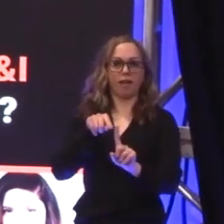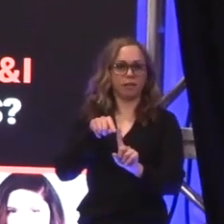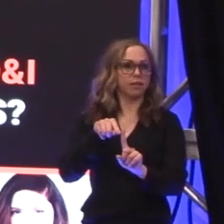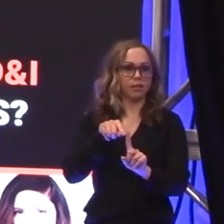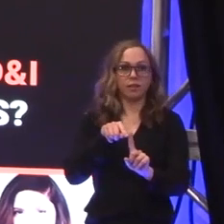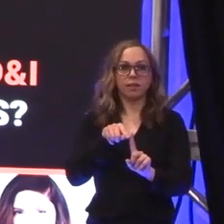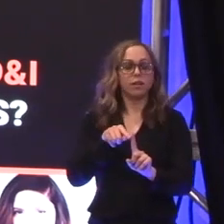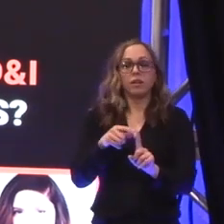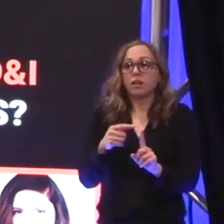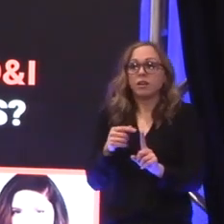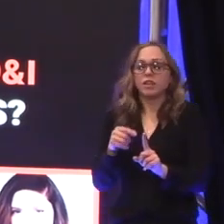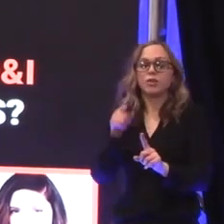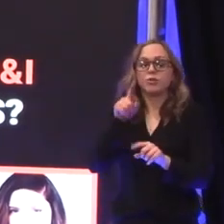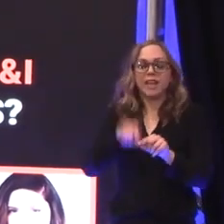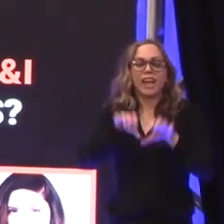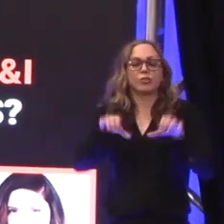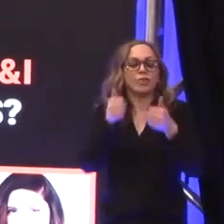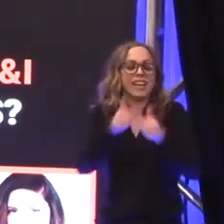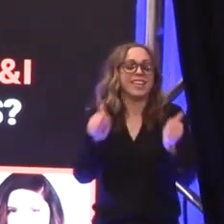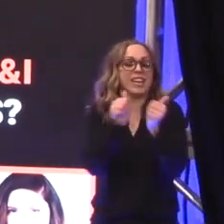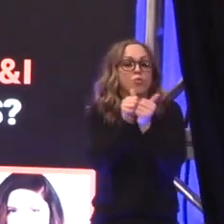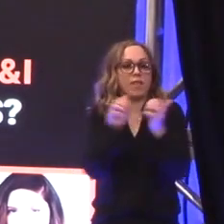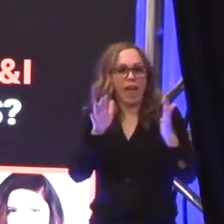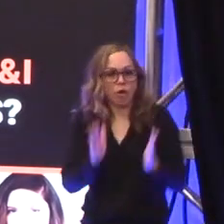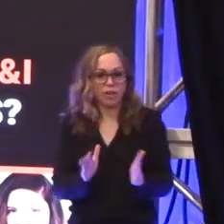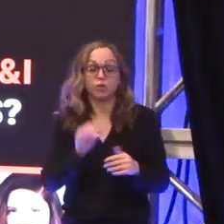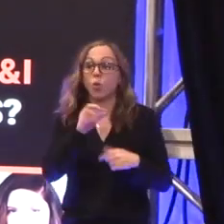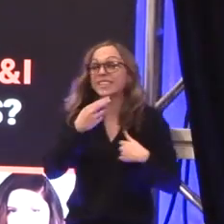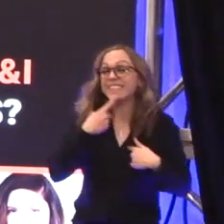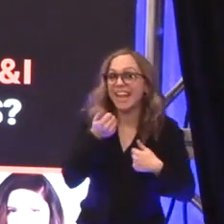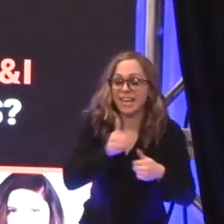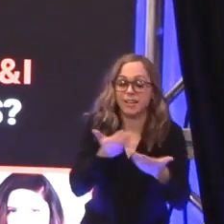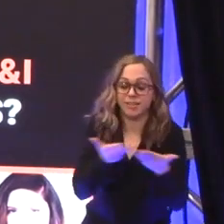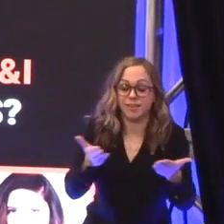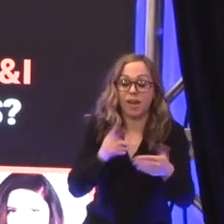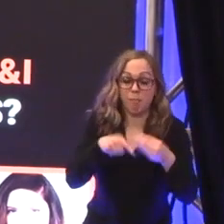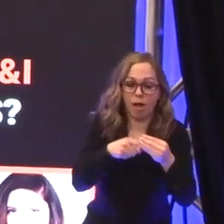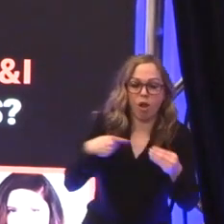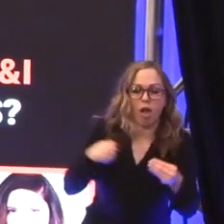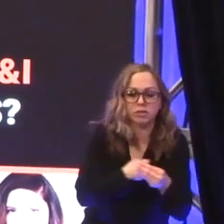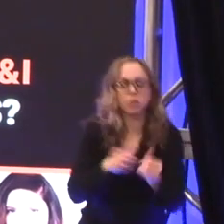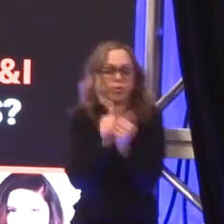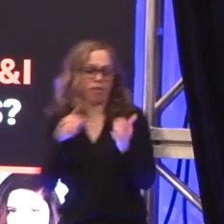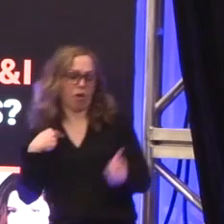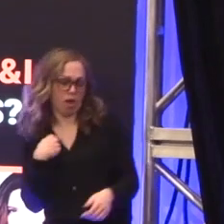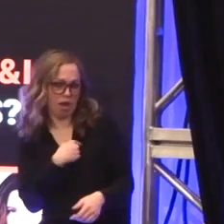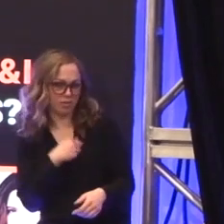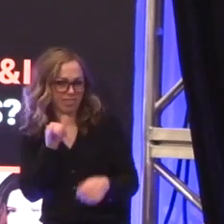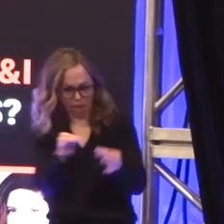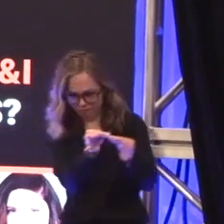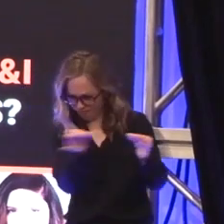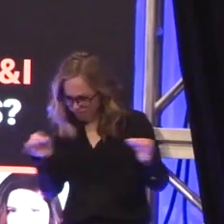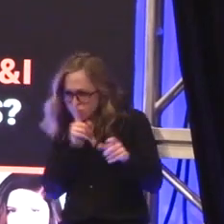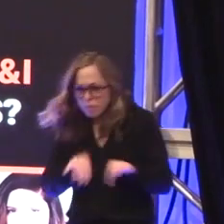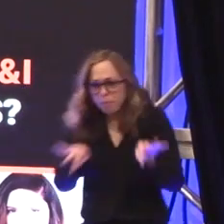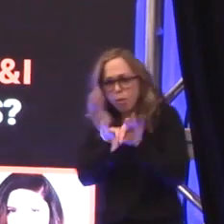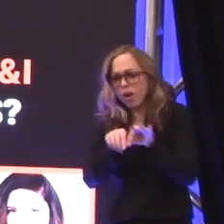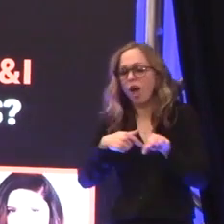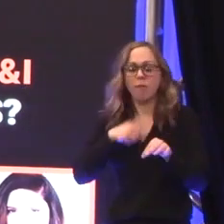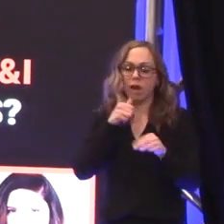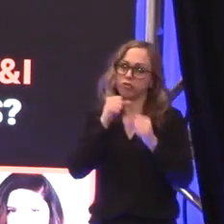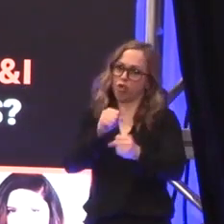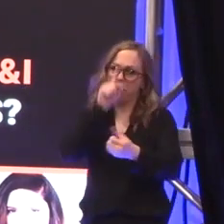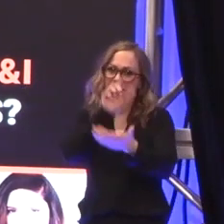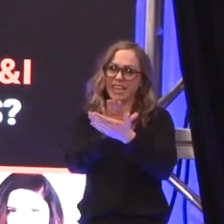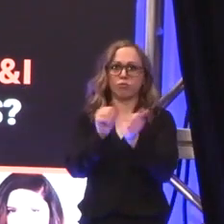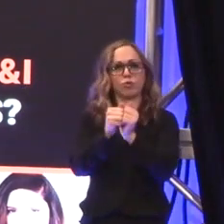recently, like, nothing about us without us. And I think that that's a really good guideline. I'm not a big believer in rules, but